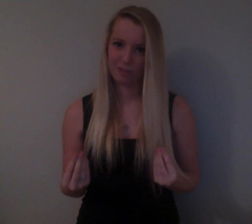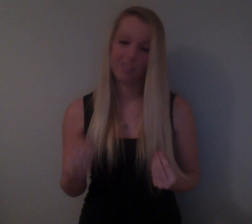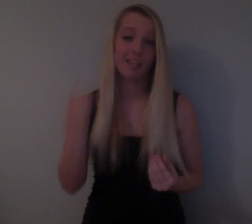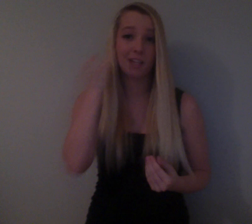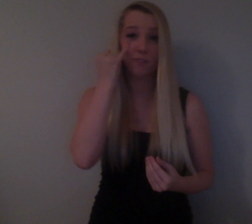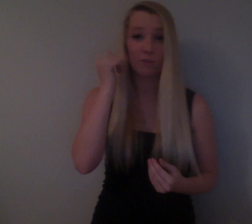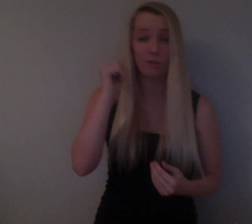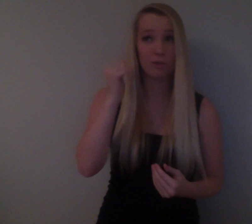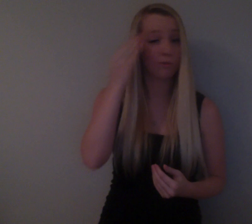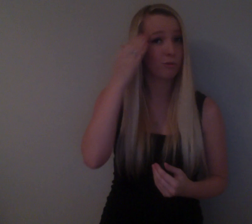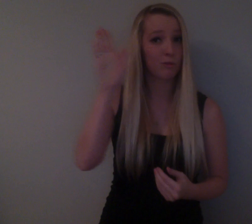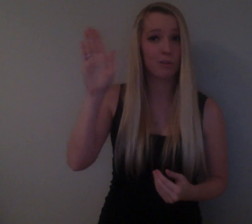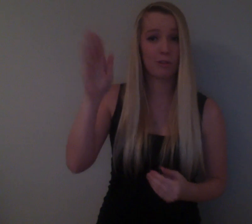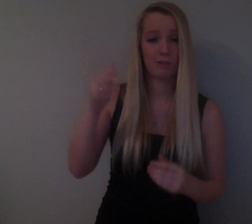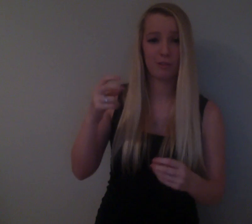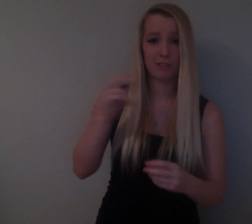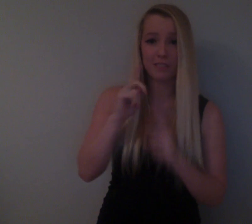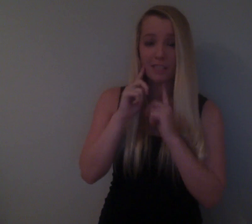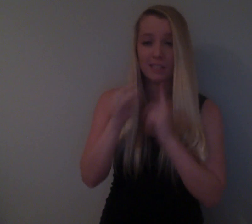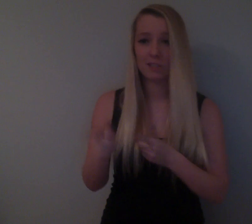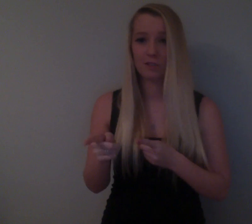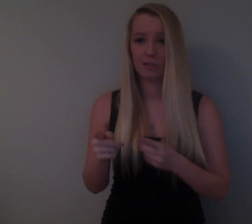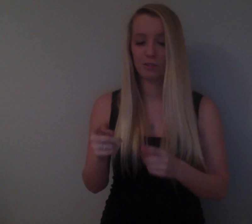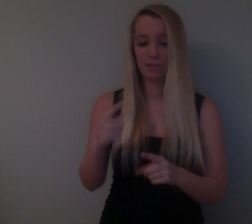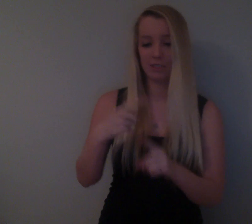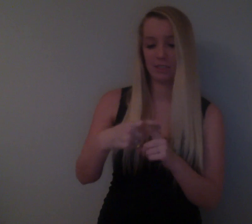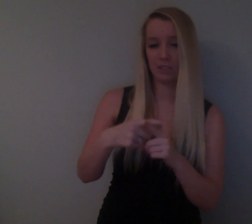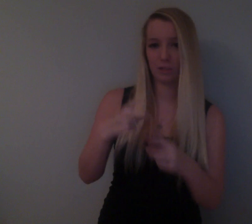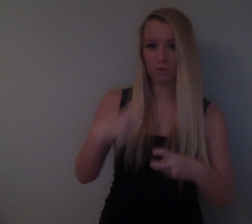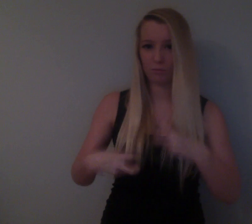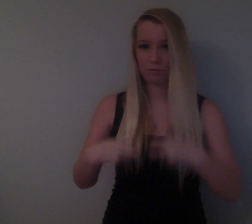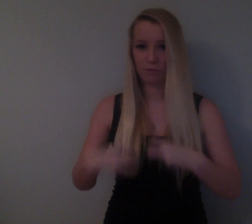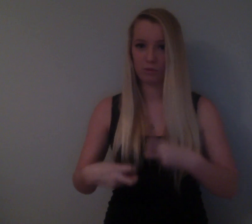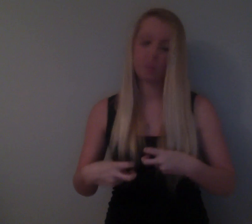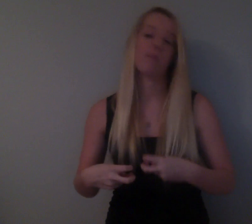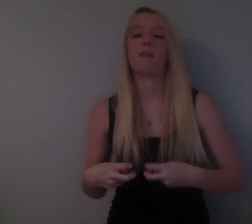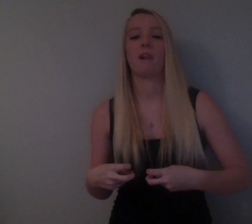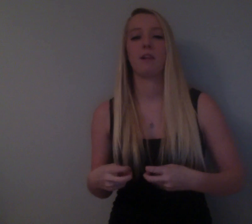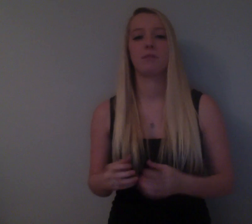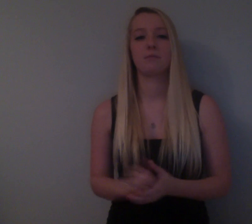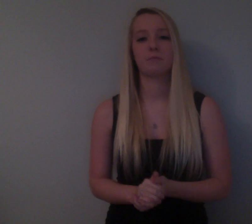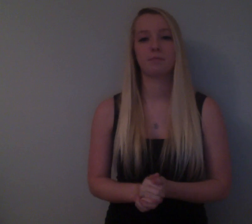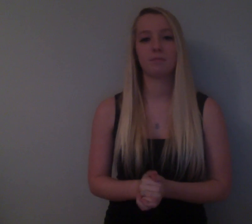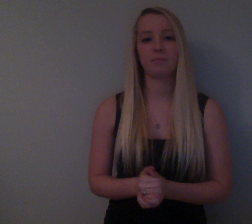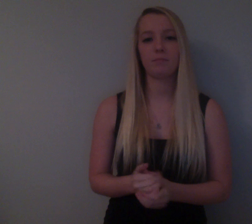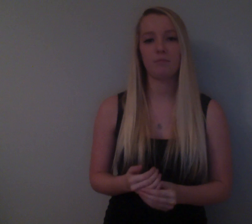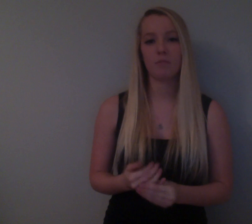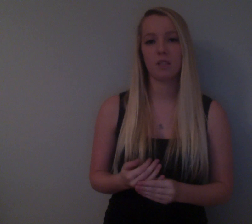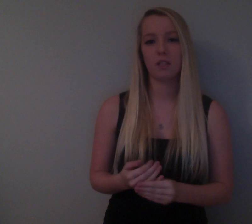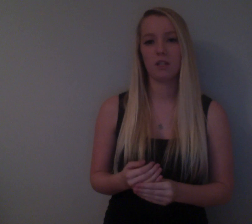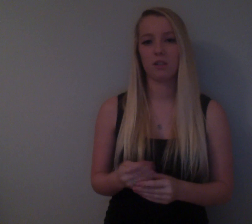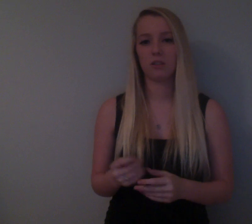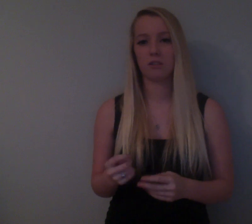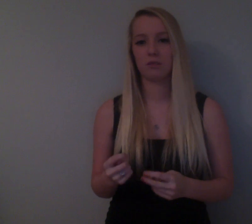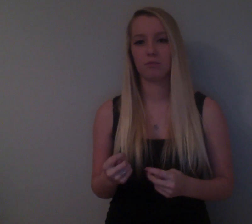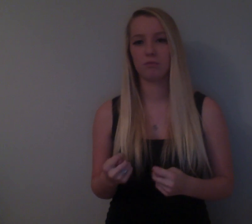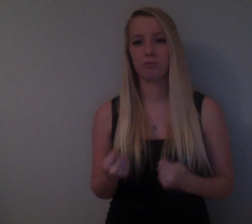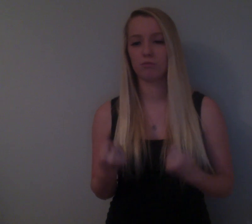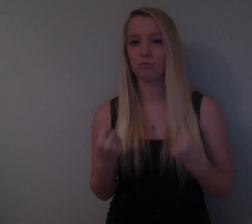problems that we give you in the exercises, you can press the hints and it'll draw circles, and then you can just count up the circles. Or if you want to do it on your own so you get the